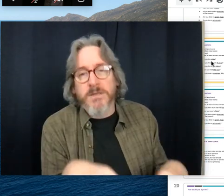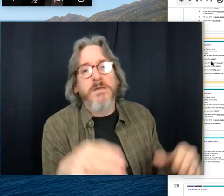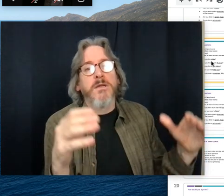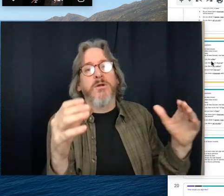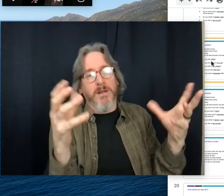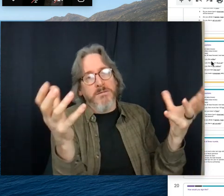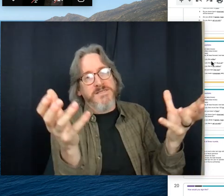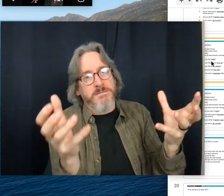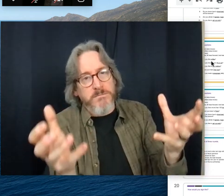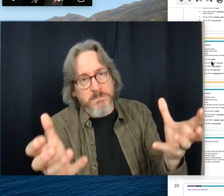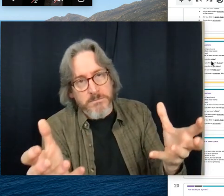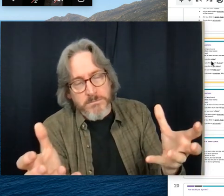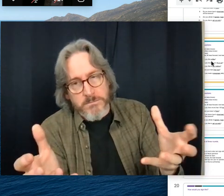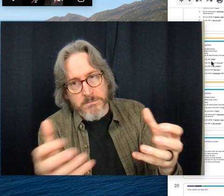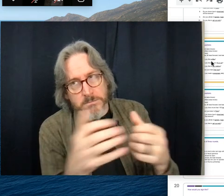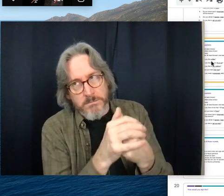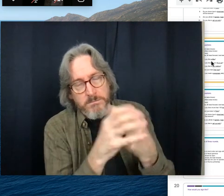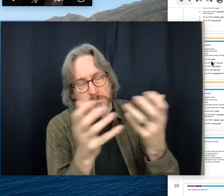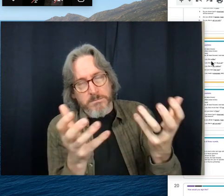right? Well,